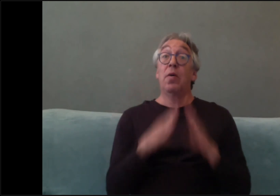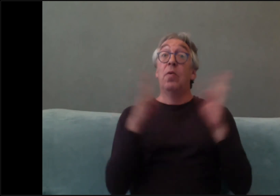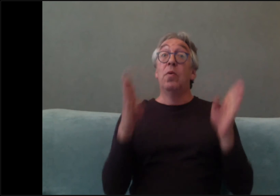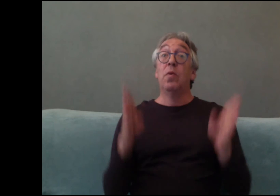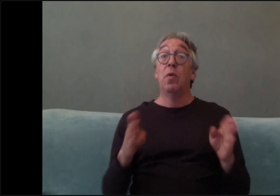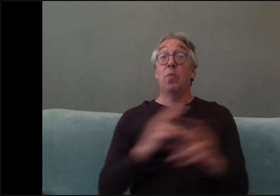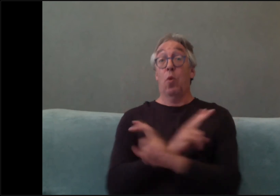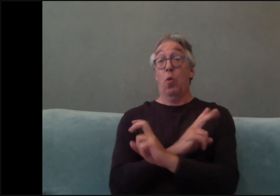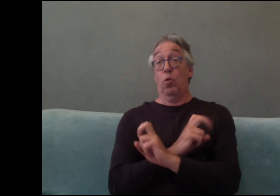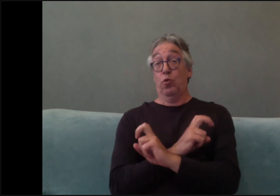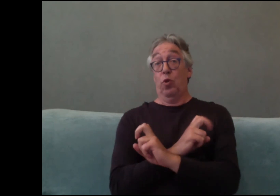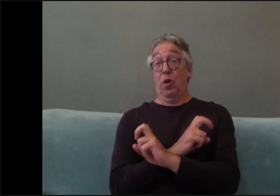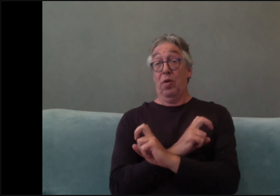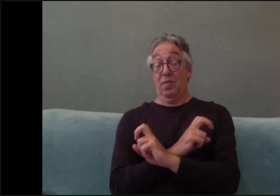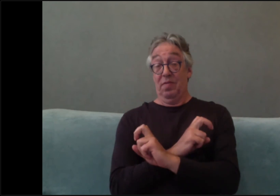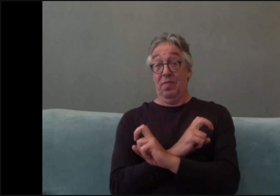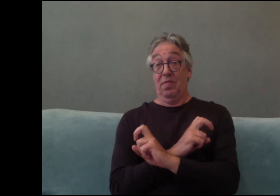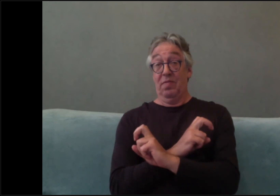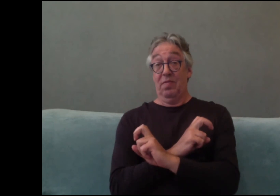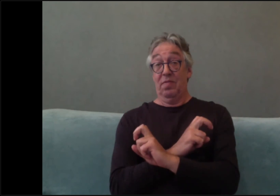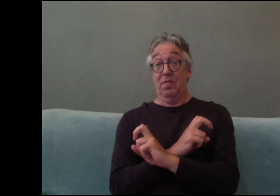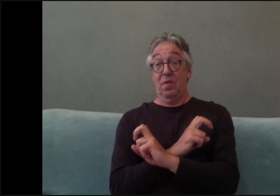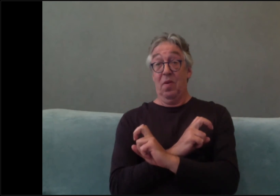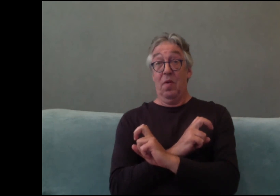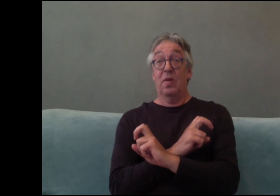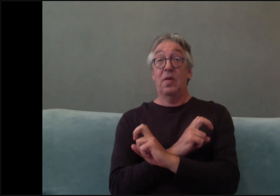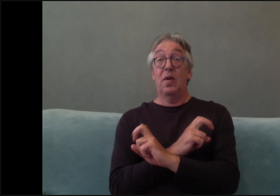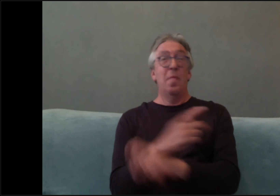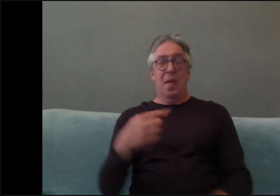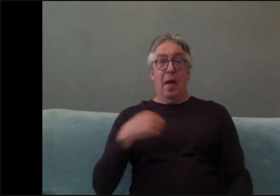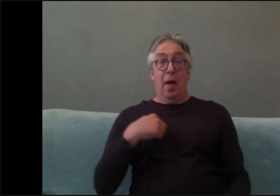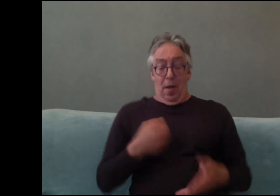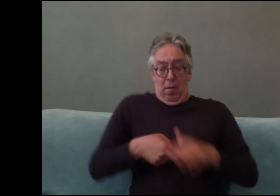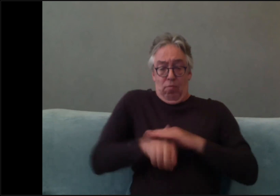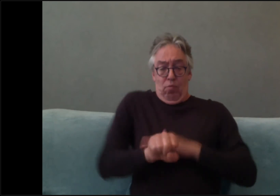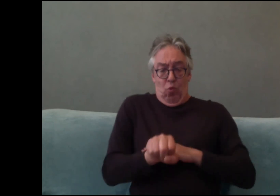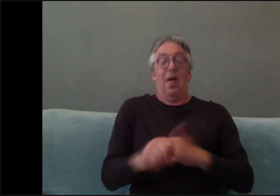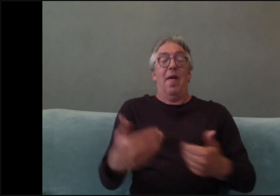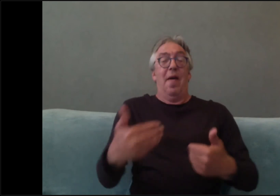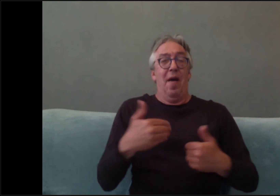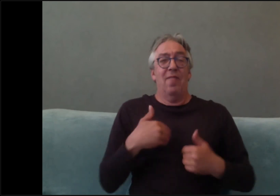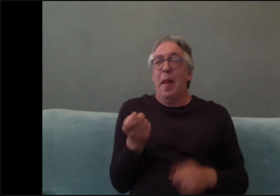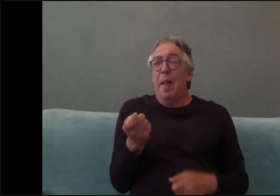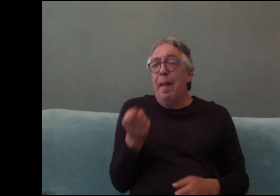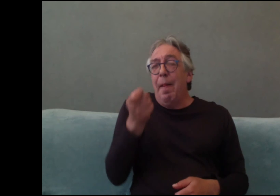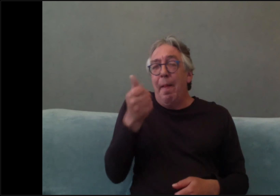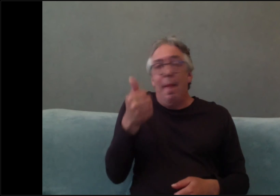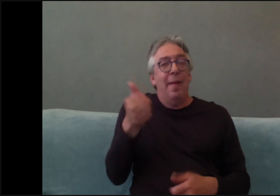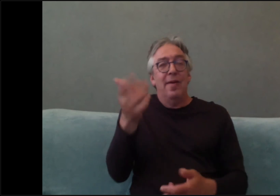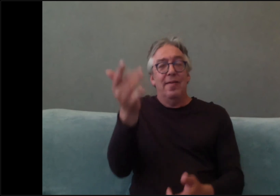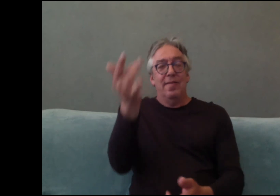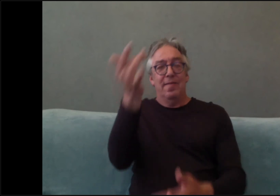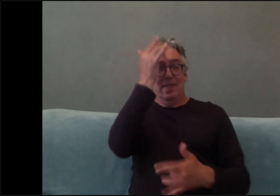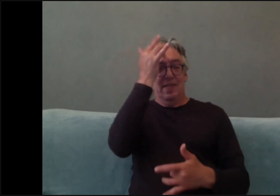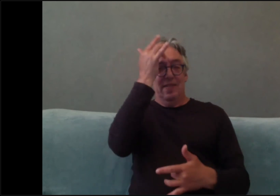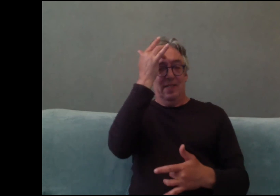rare neurological disease, so I need a wheelchair all the time. I worked as a social consultant until I was